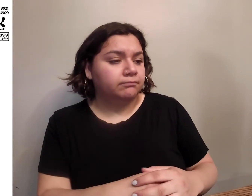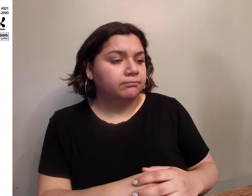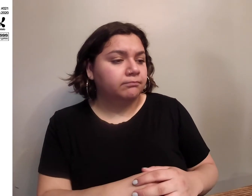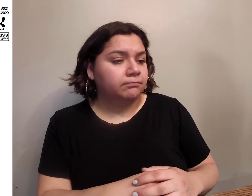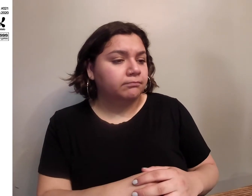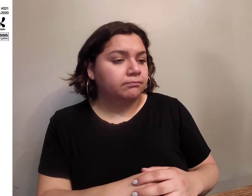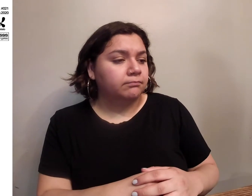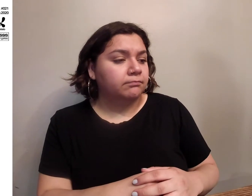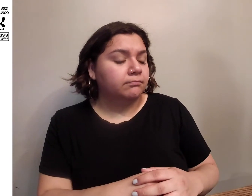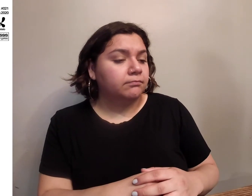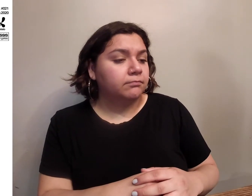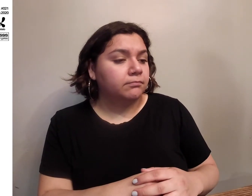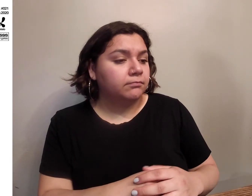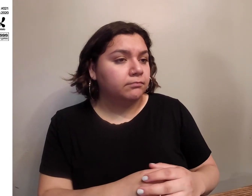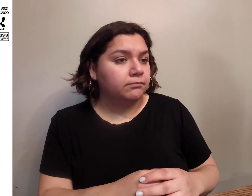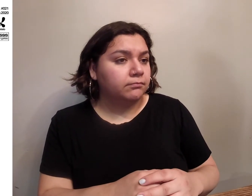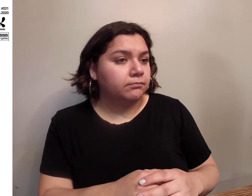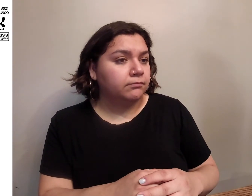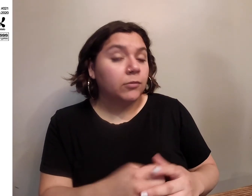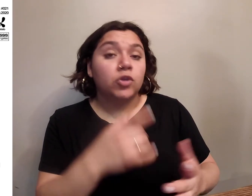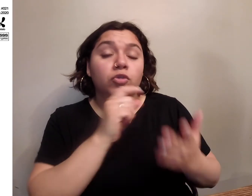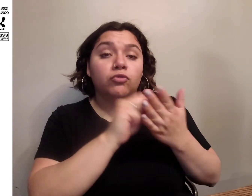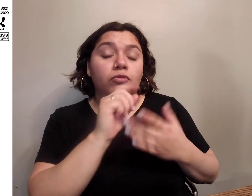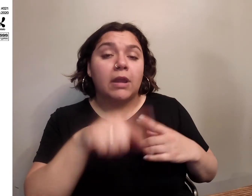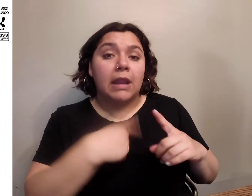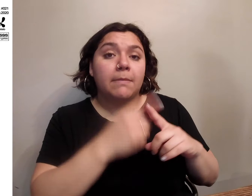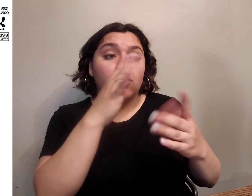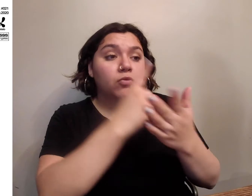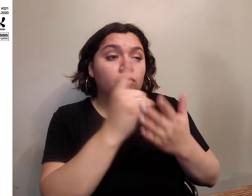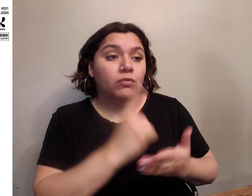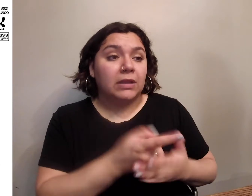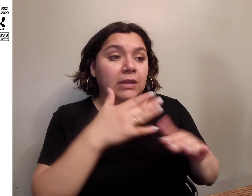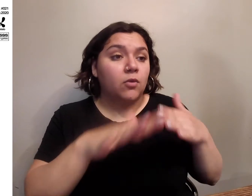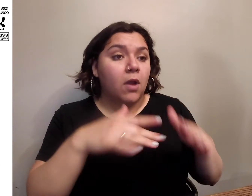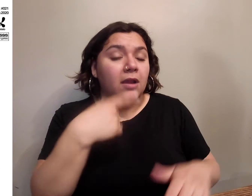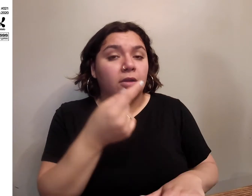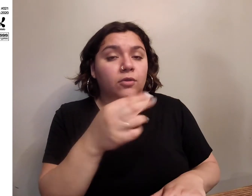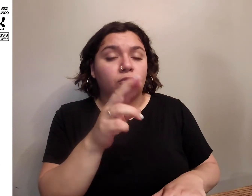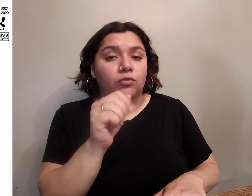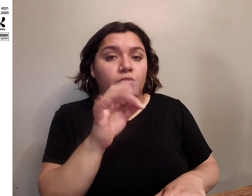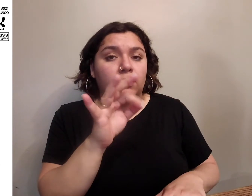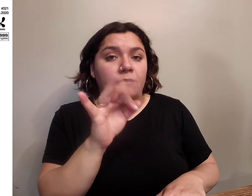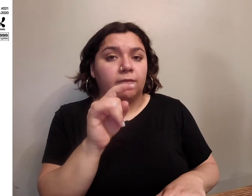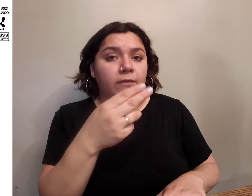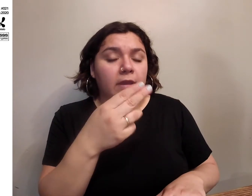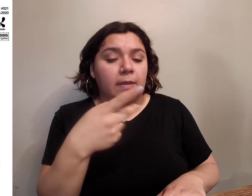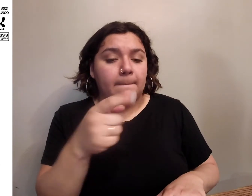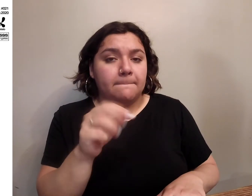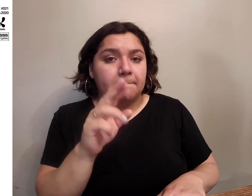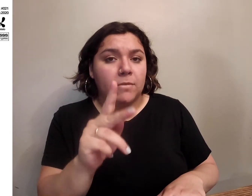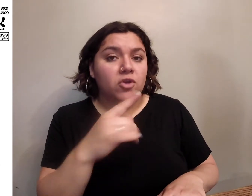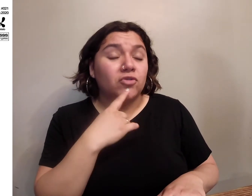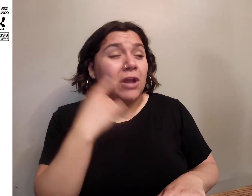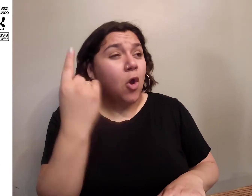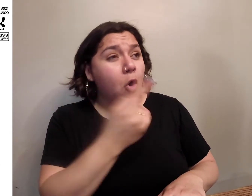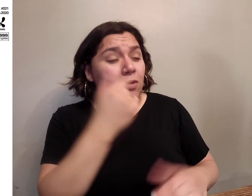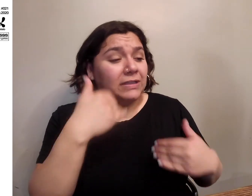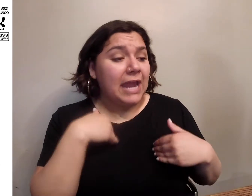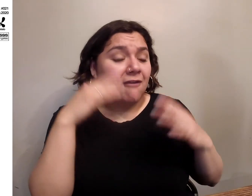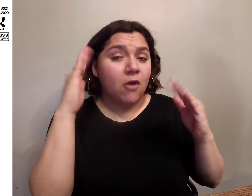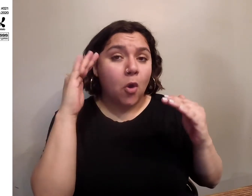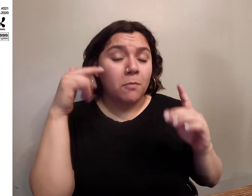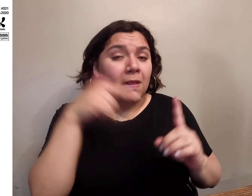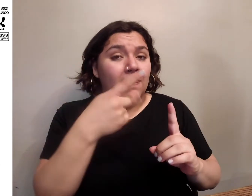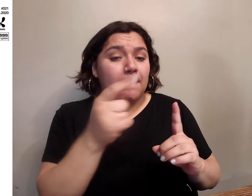Lynell. You write about your weekly walk in Griffiths Park. You say, always I hold out hope that